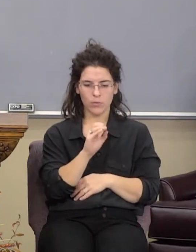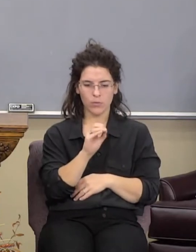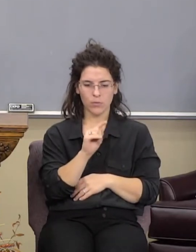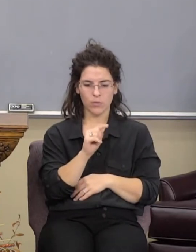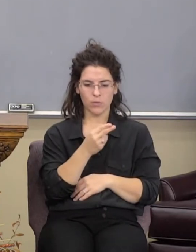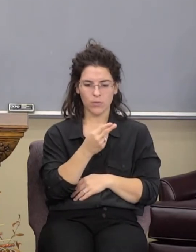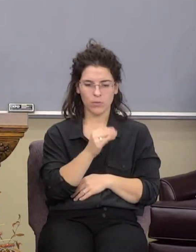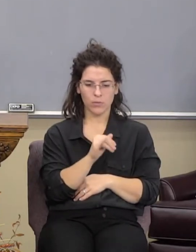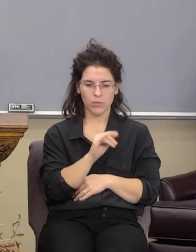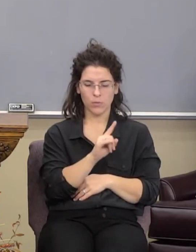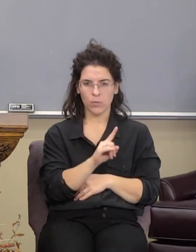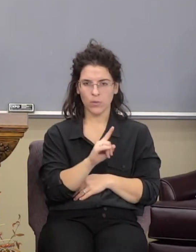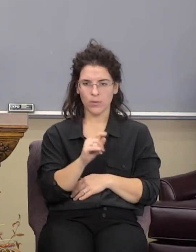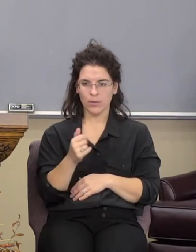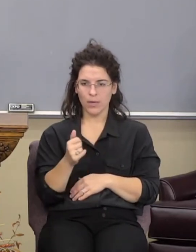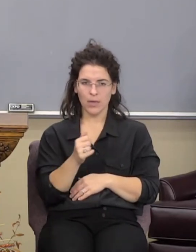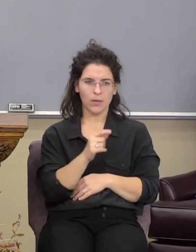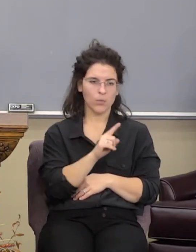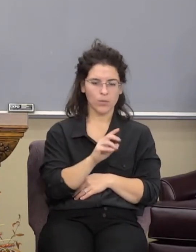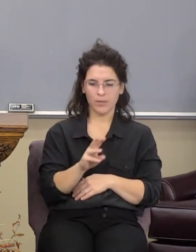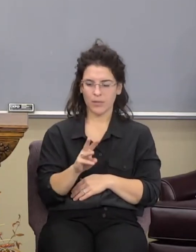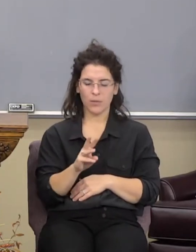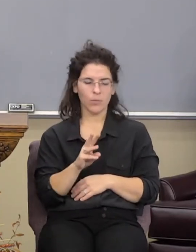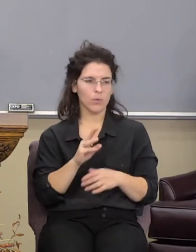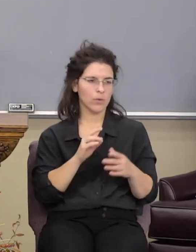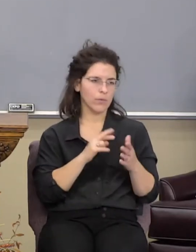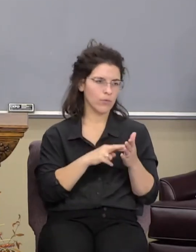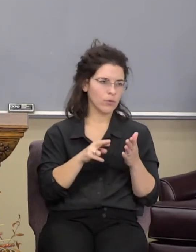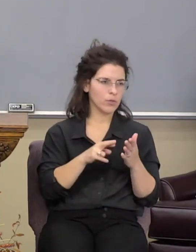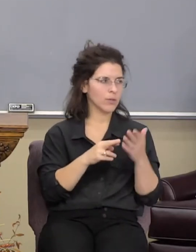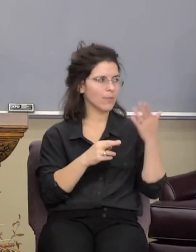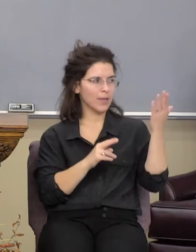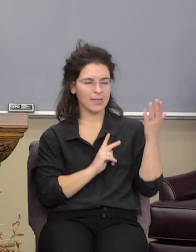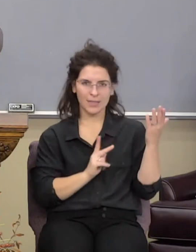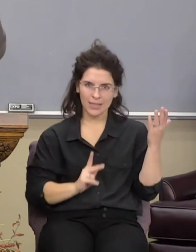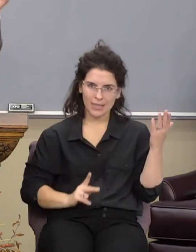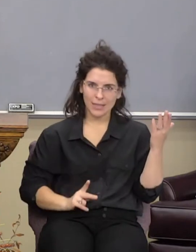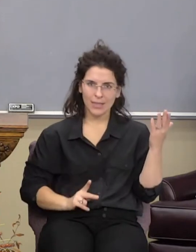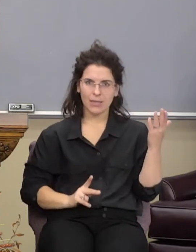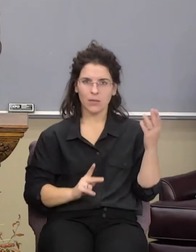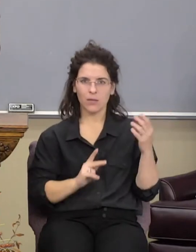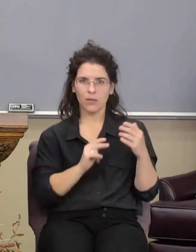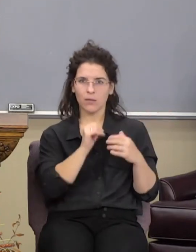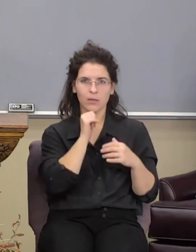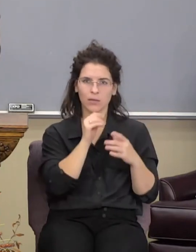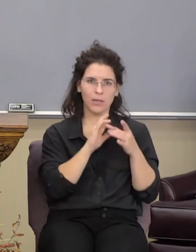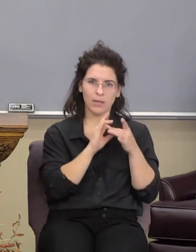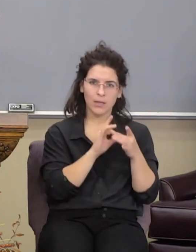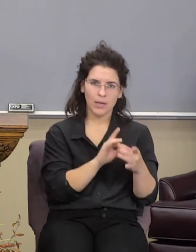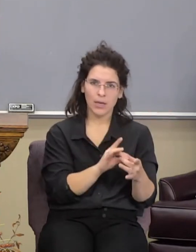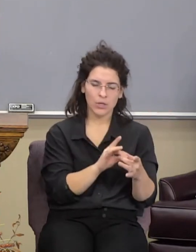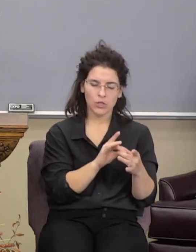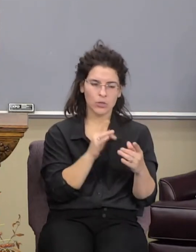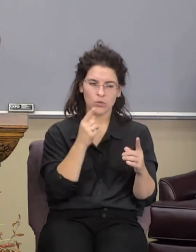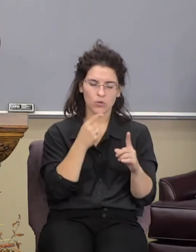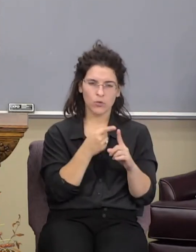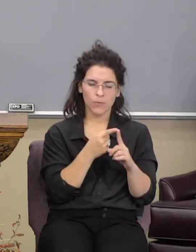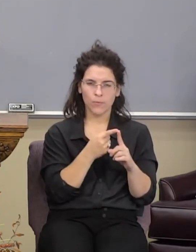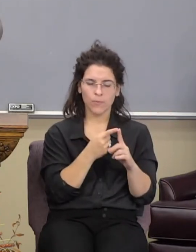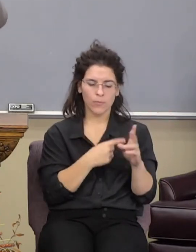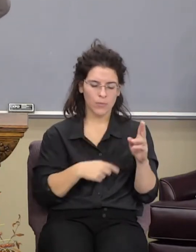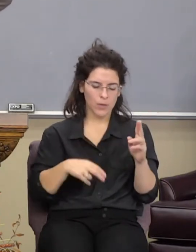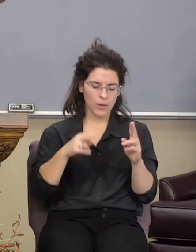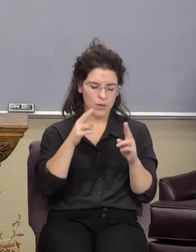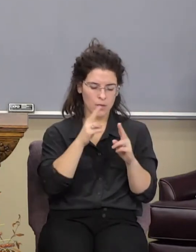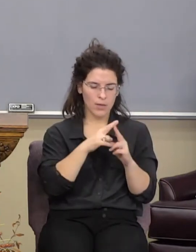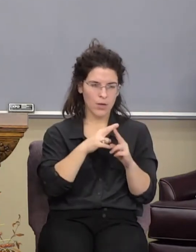chapter 6, when he refers to the Lord Jesus as king, it's not in connection to the